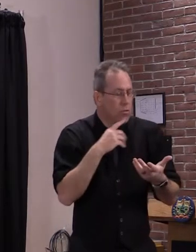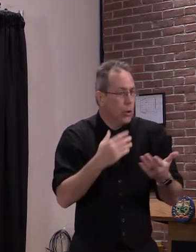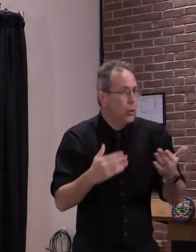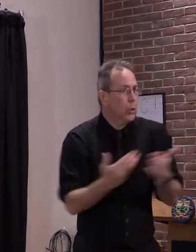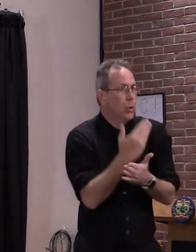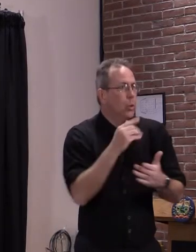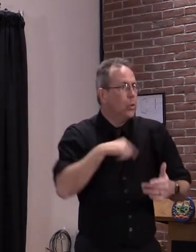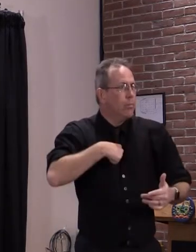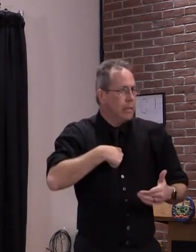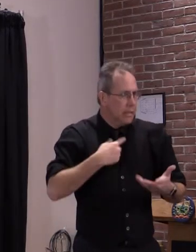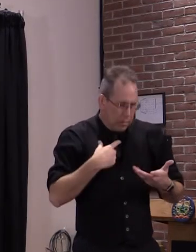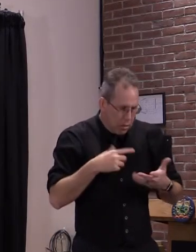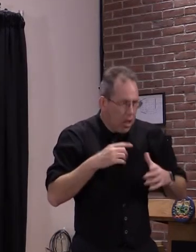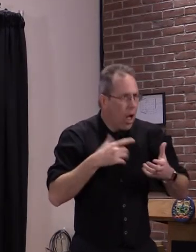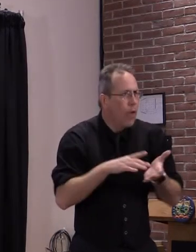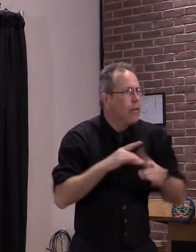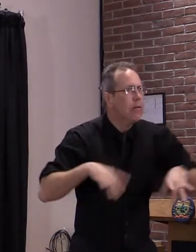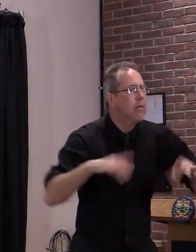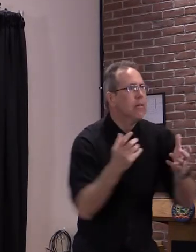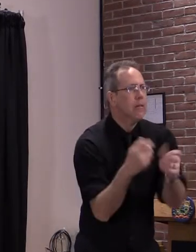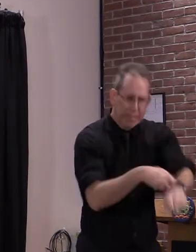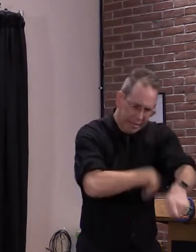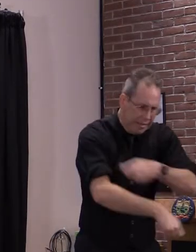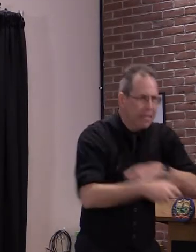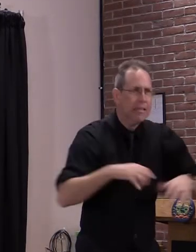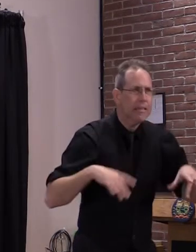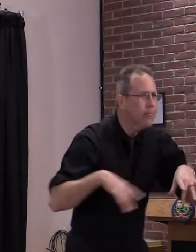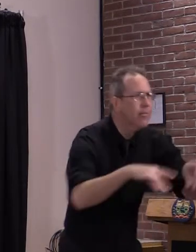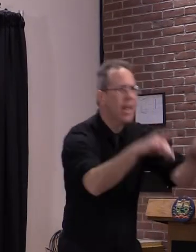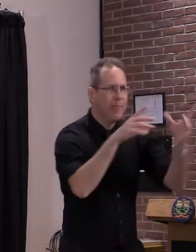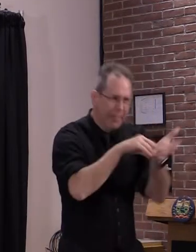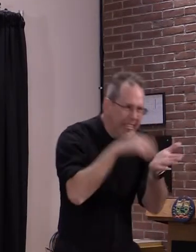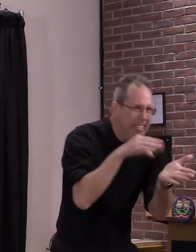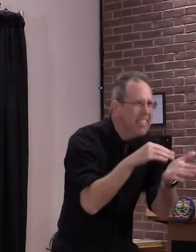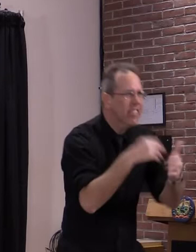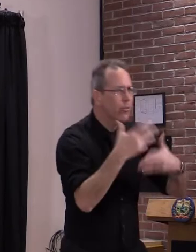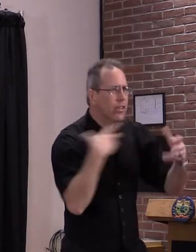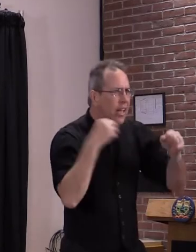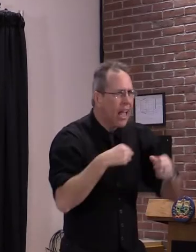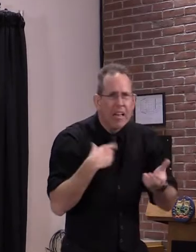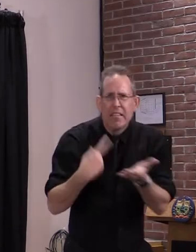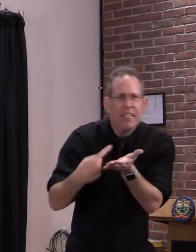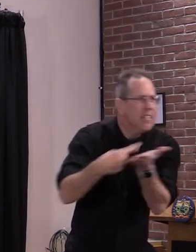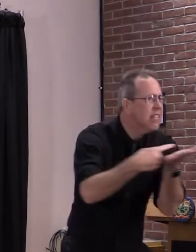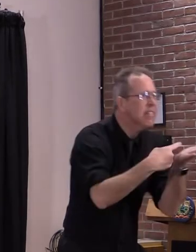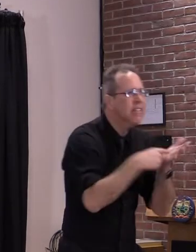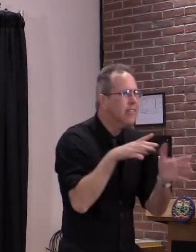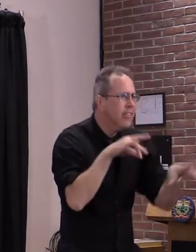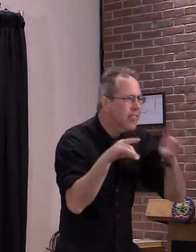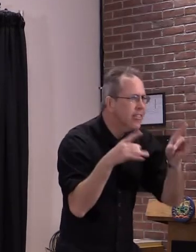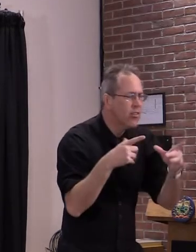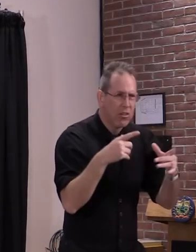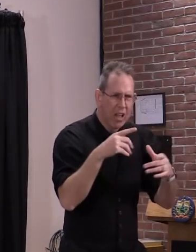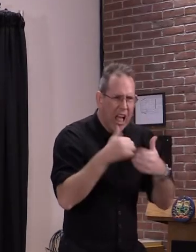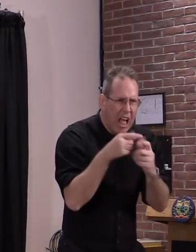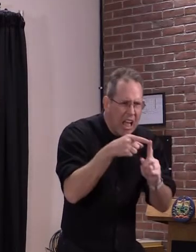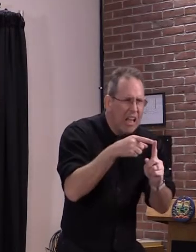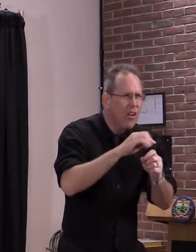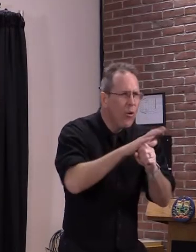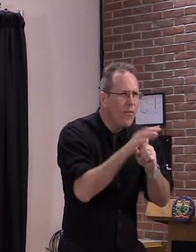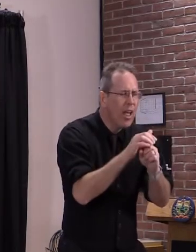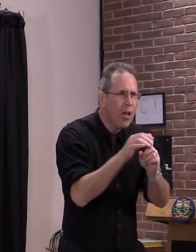exactly how it got to human beings, though the theories are getting further honed.